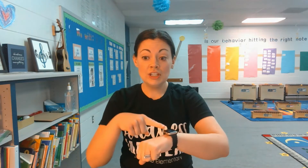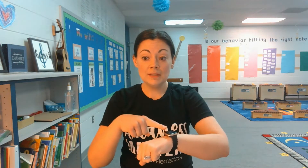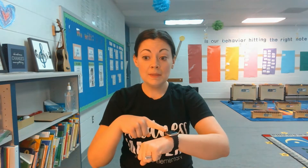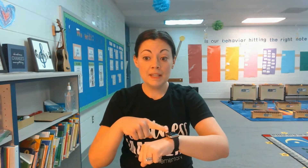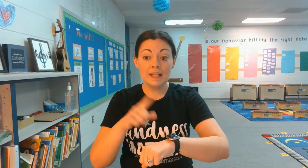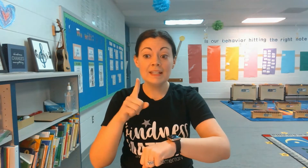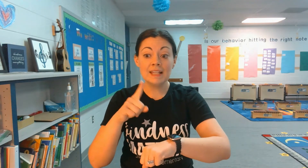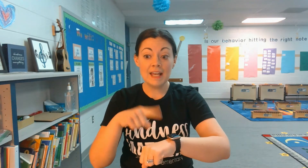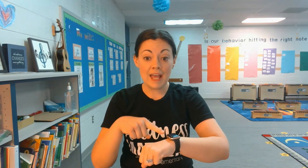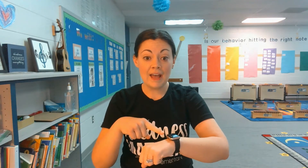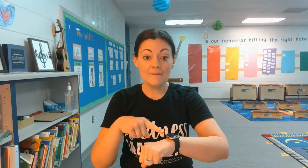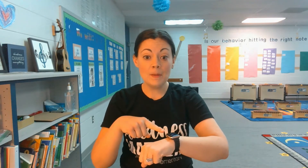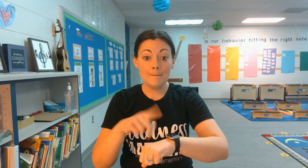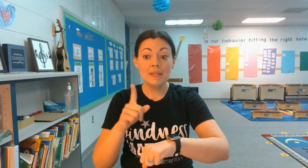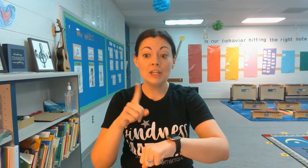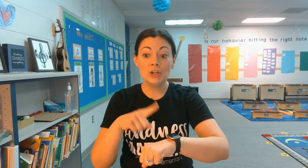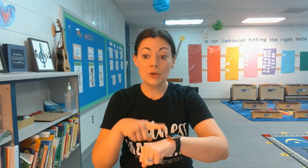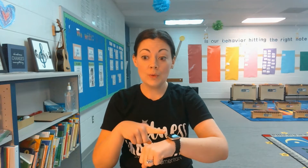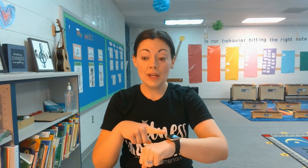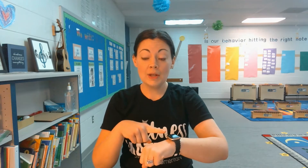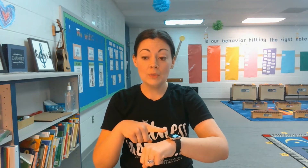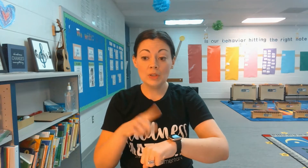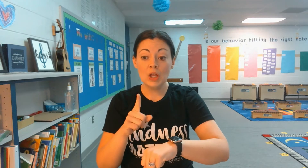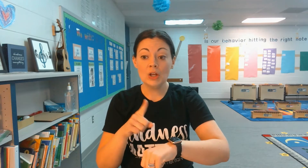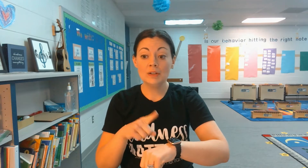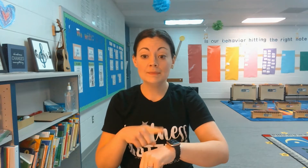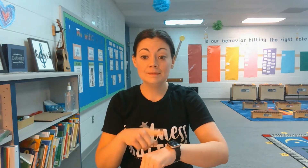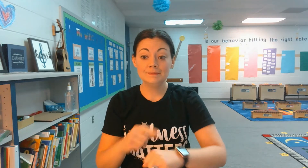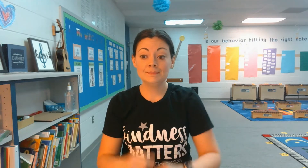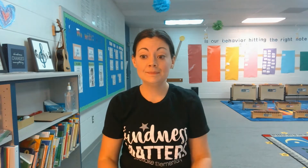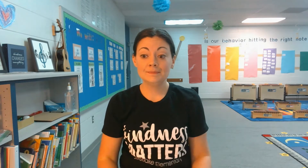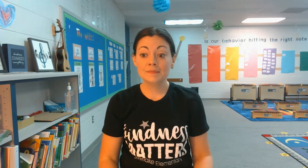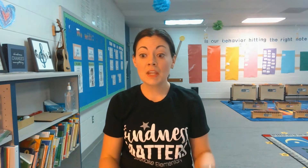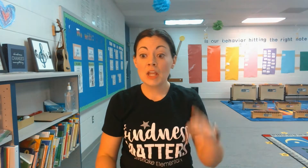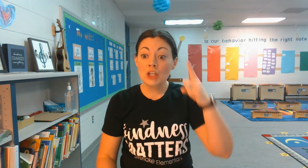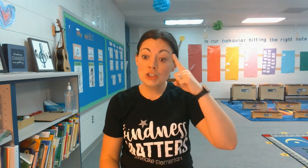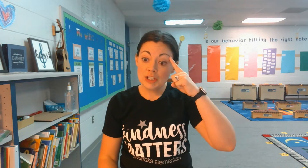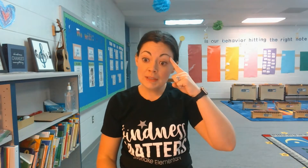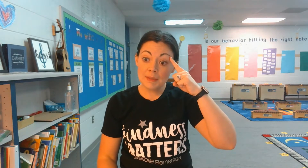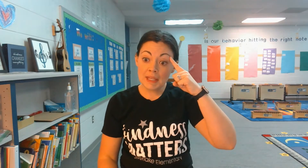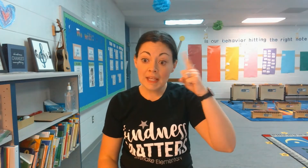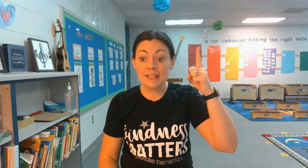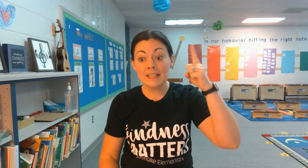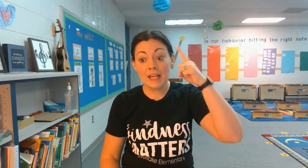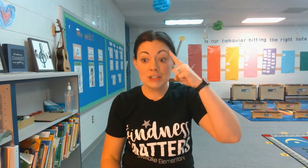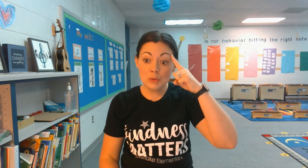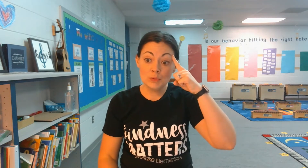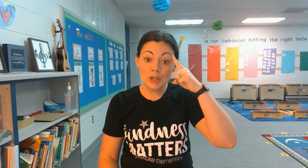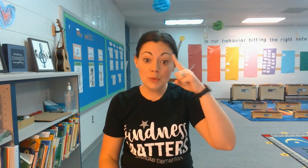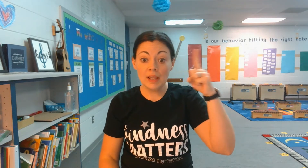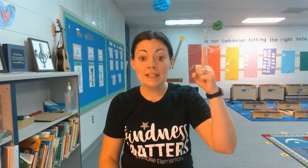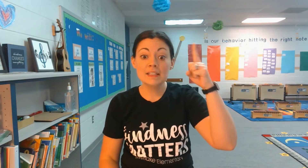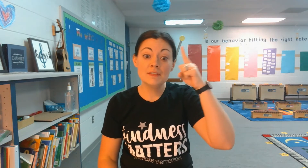just because i haven't been around long just because i don't know lots of